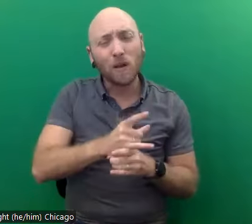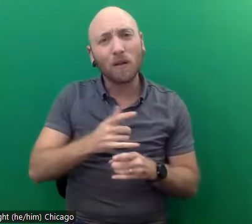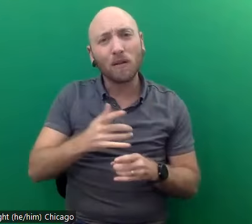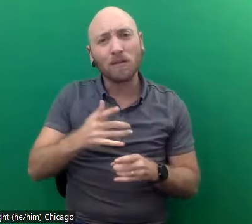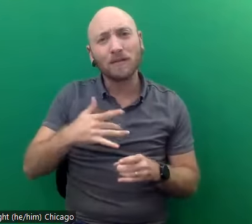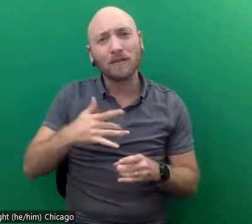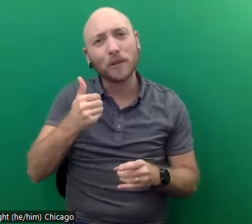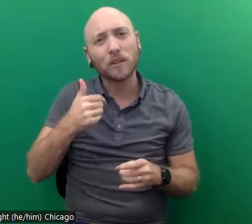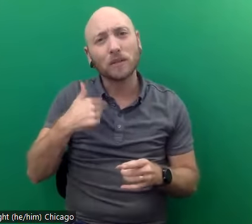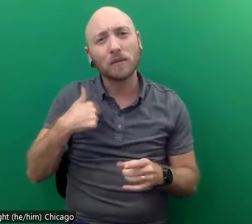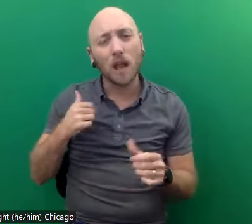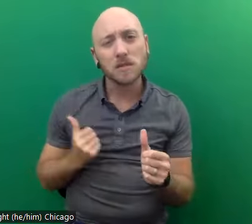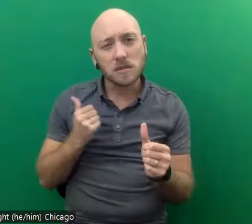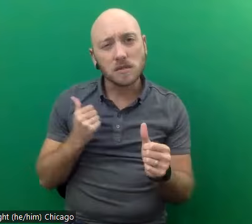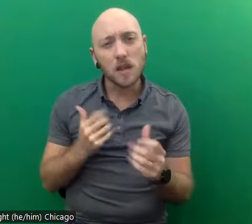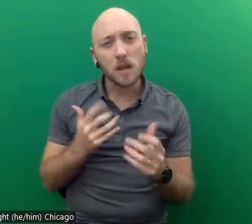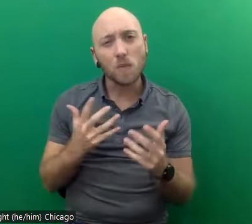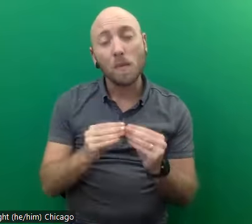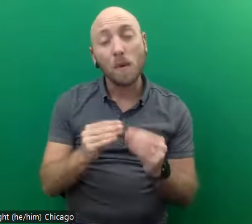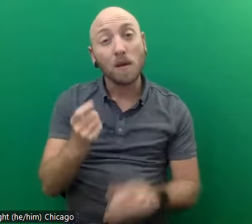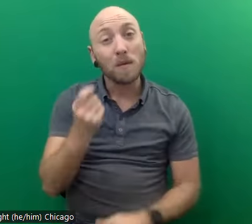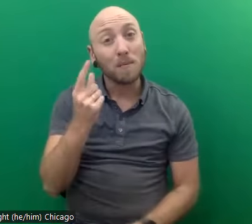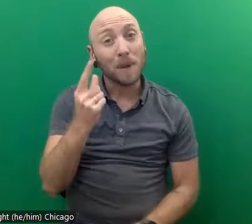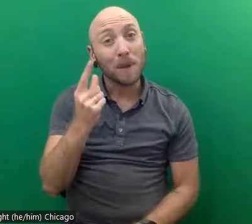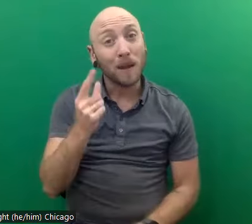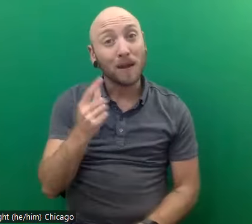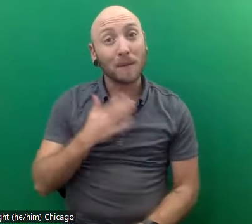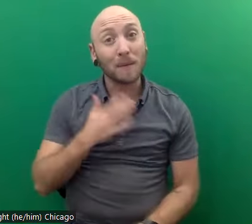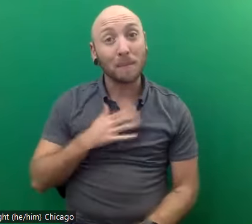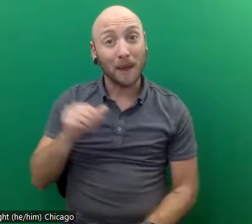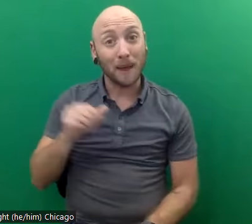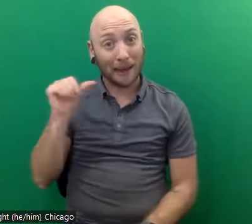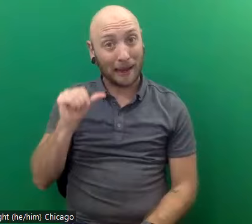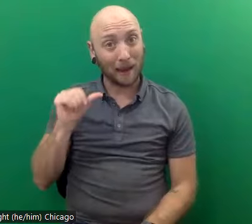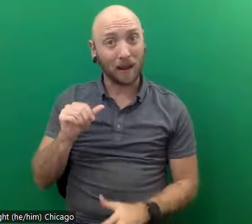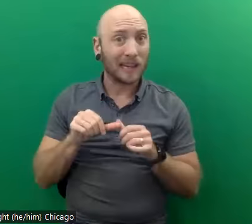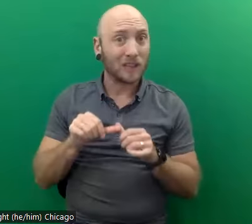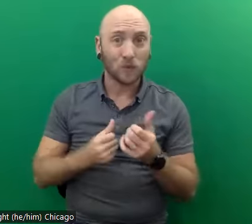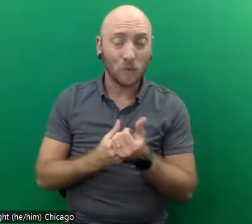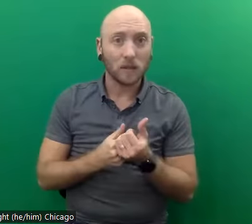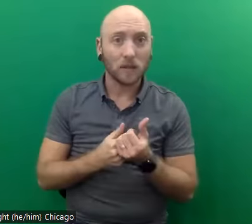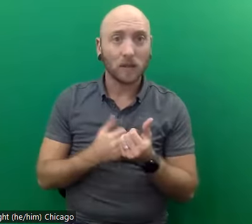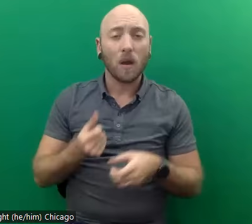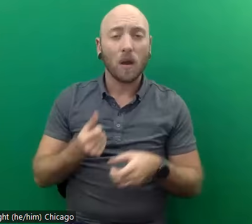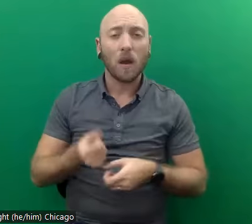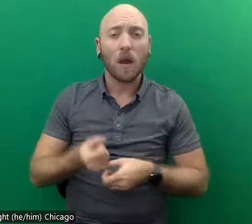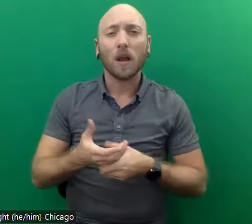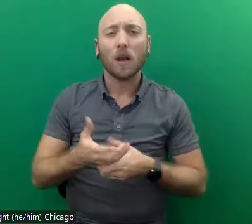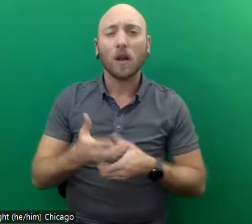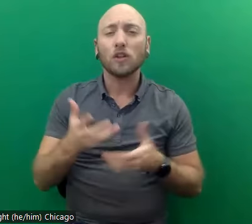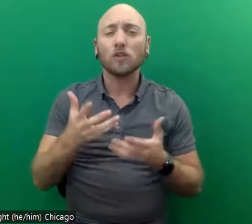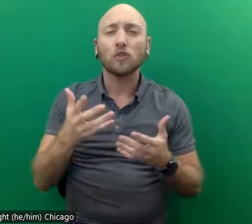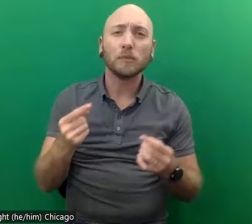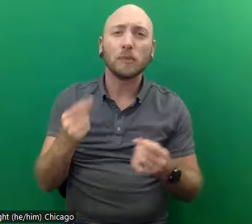But eventually the enabling comes to an end. You know, the pain that I caused, the anguish that I caused towards other people, you know,